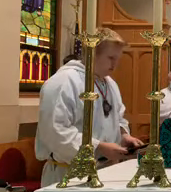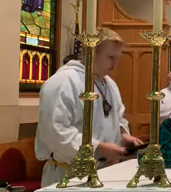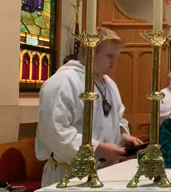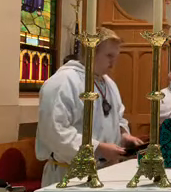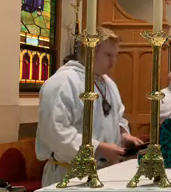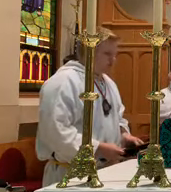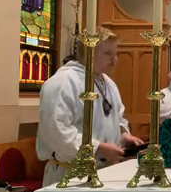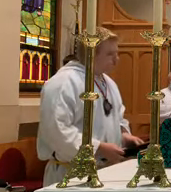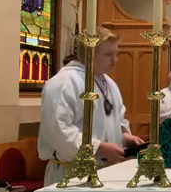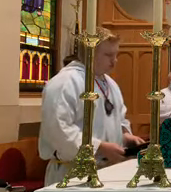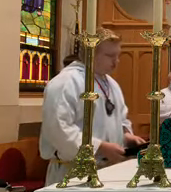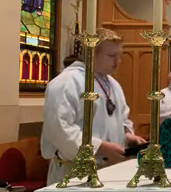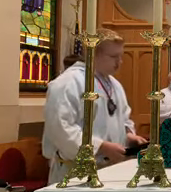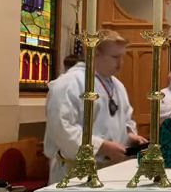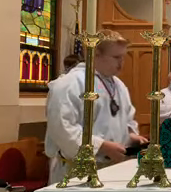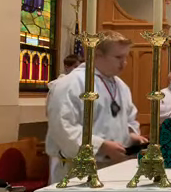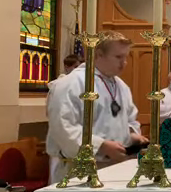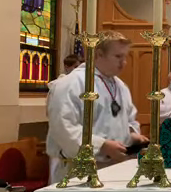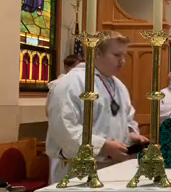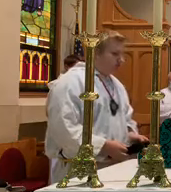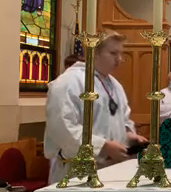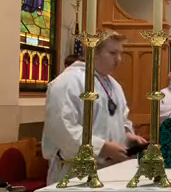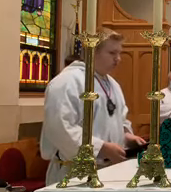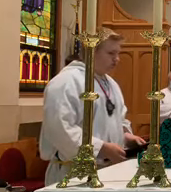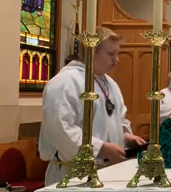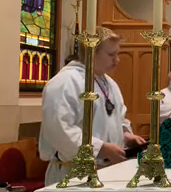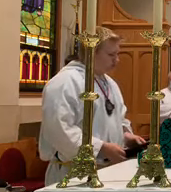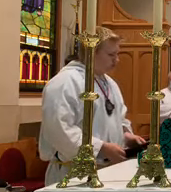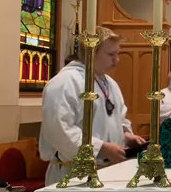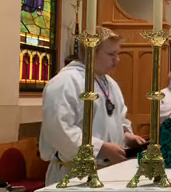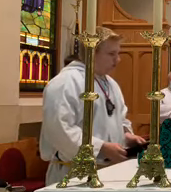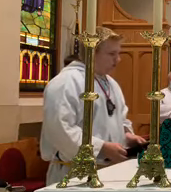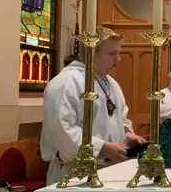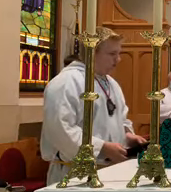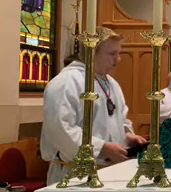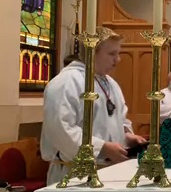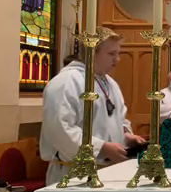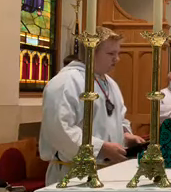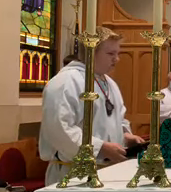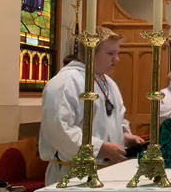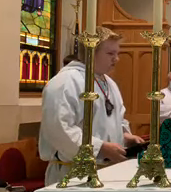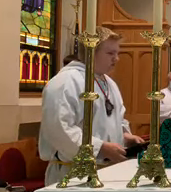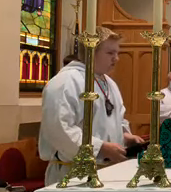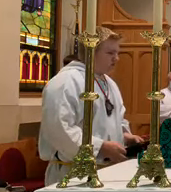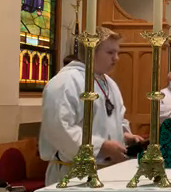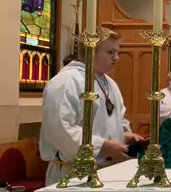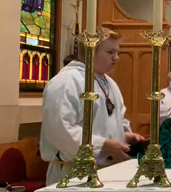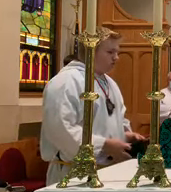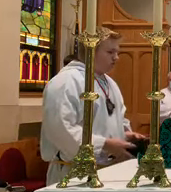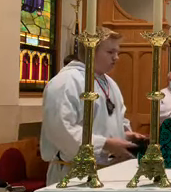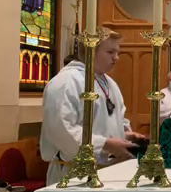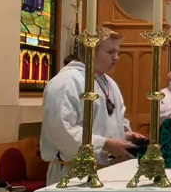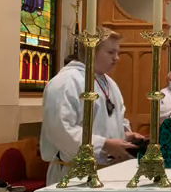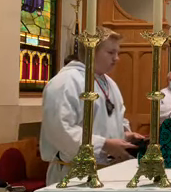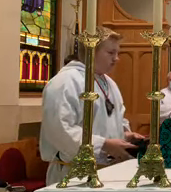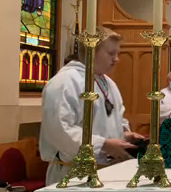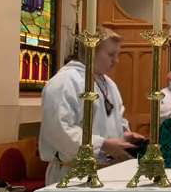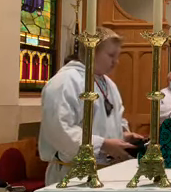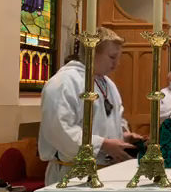more. O make us love thee more